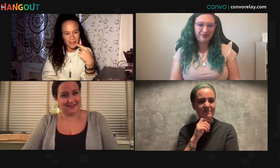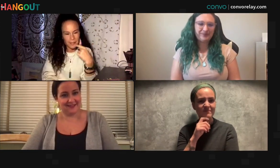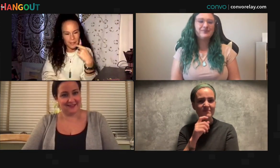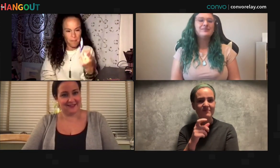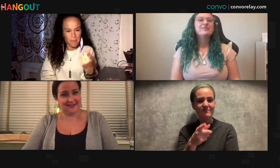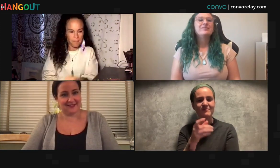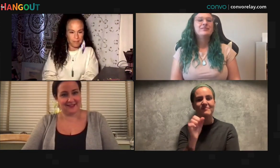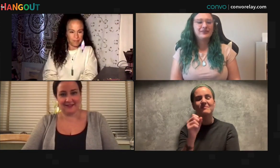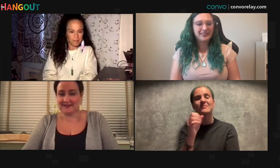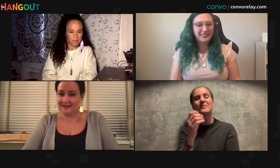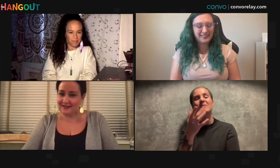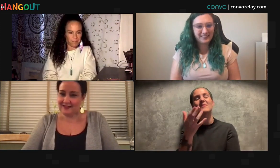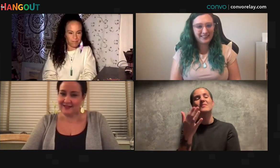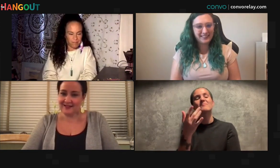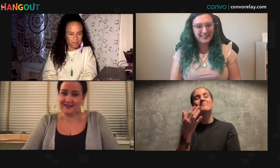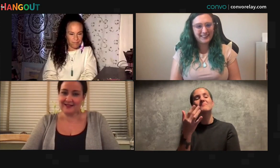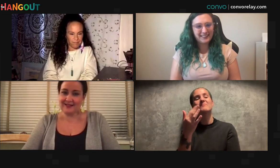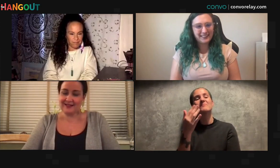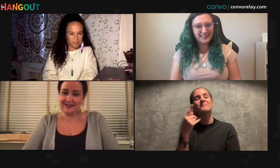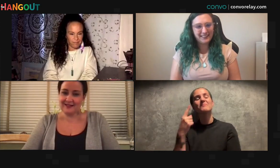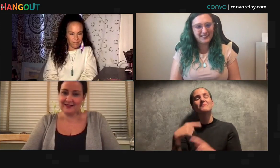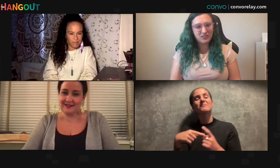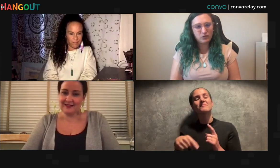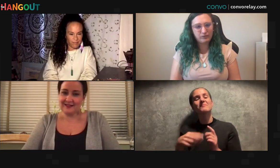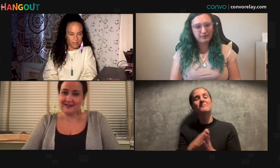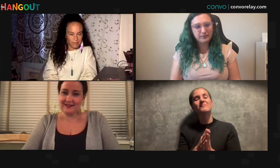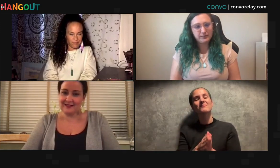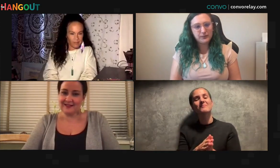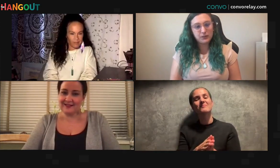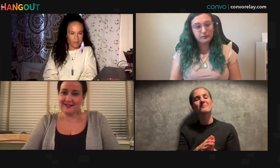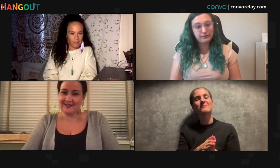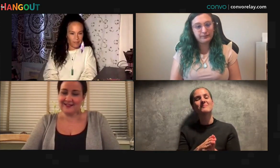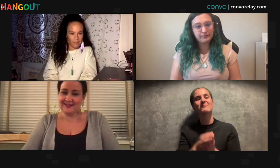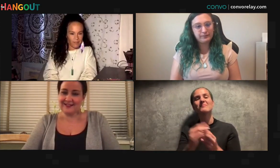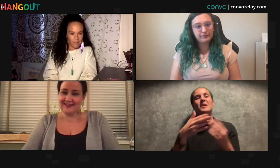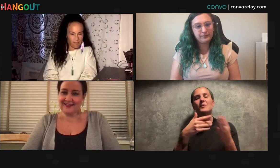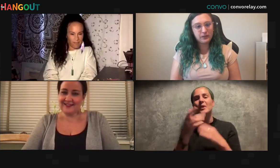that just wow, amazing. And I'm sorry, Belinda, I know you wanted to say something.